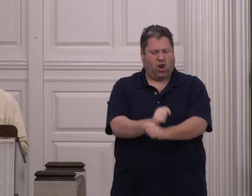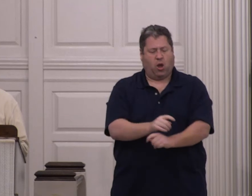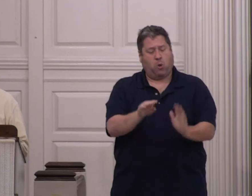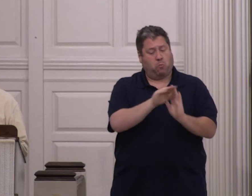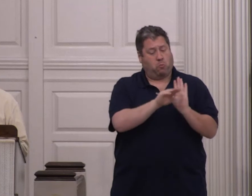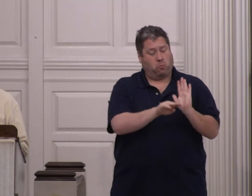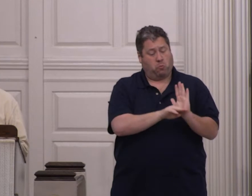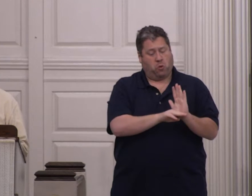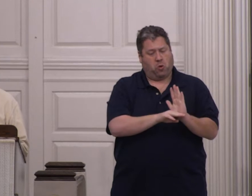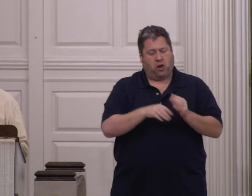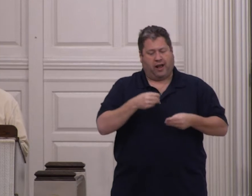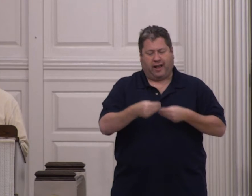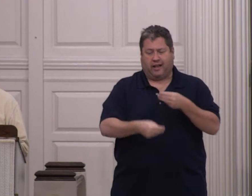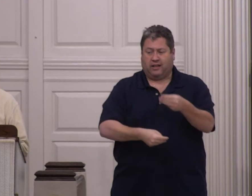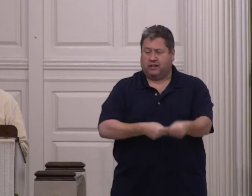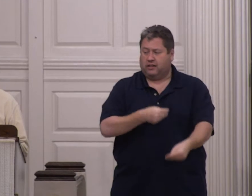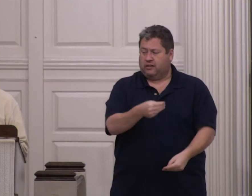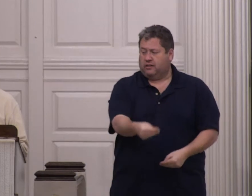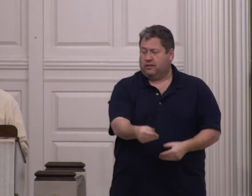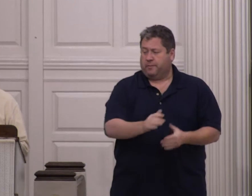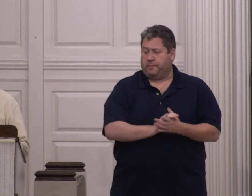Moses handed down to us."